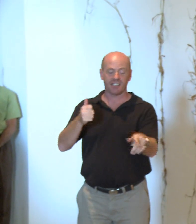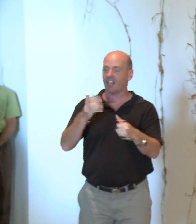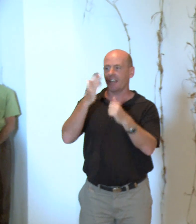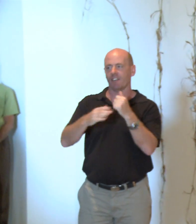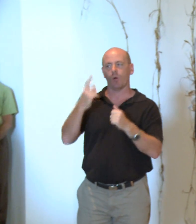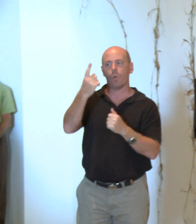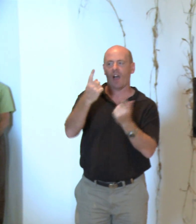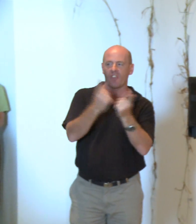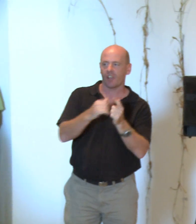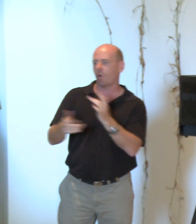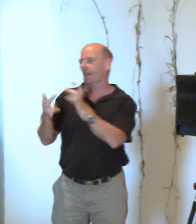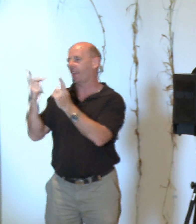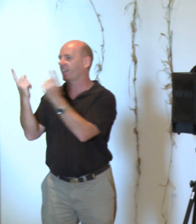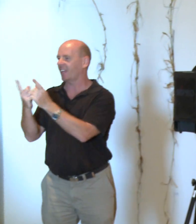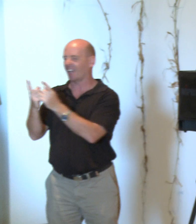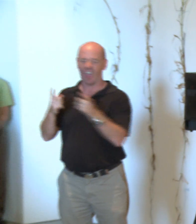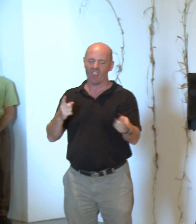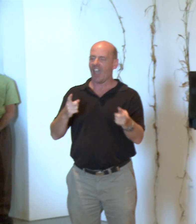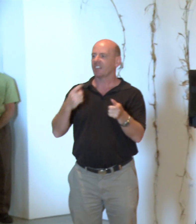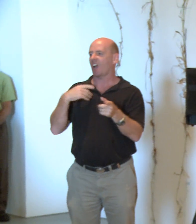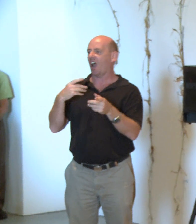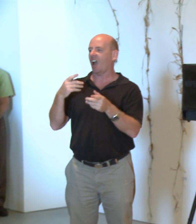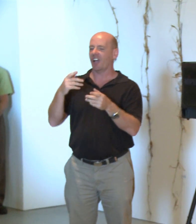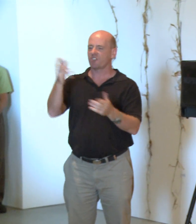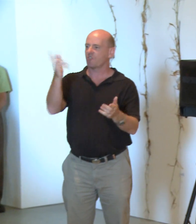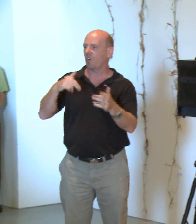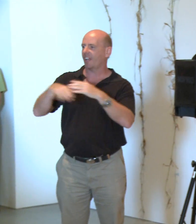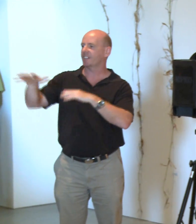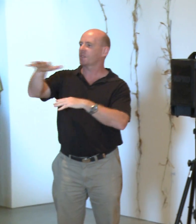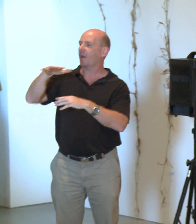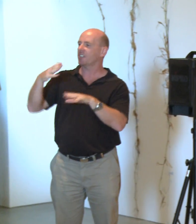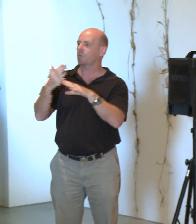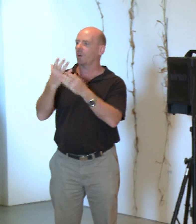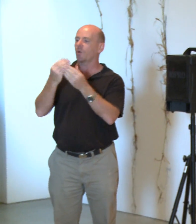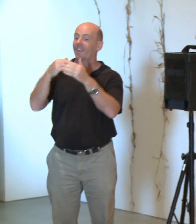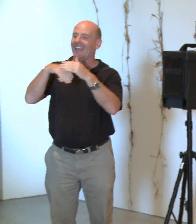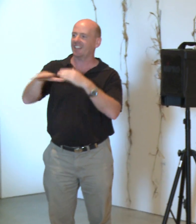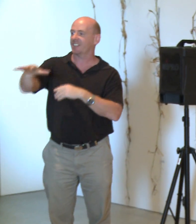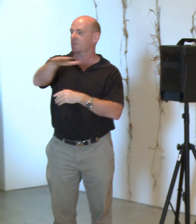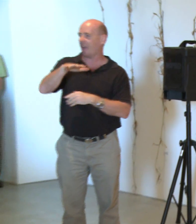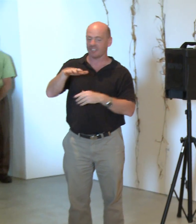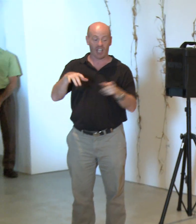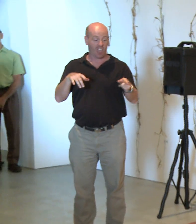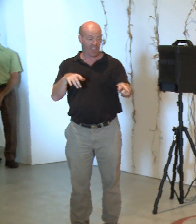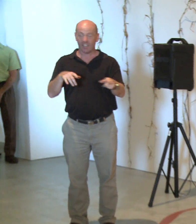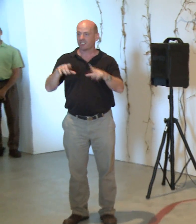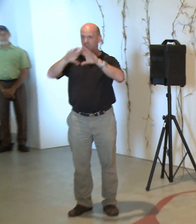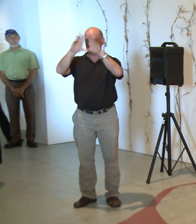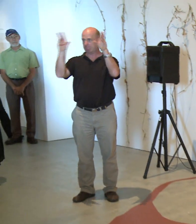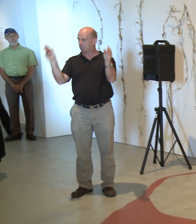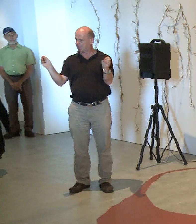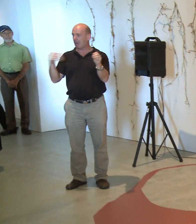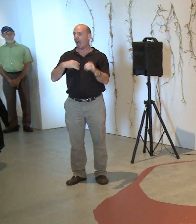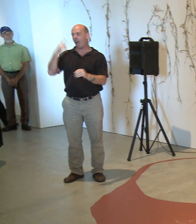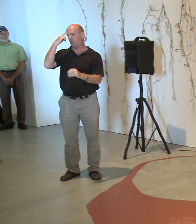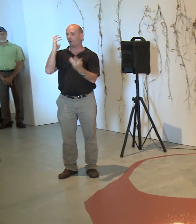one thing or another. It's something that I sort of draw within a space to work within that space. So in this case, this is a shape that I thought worked